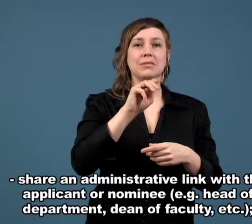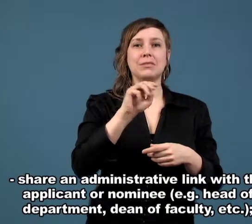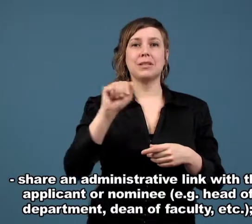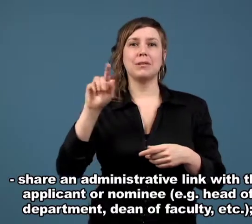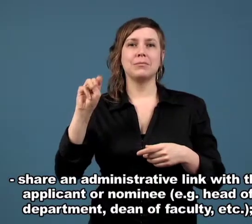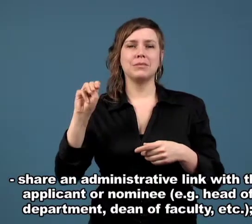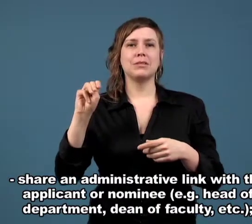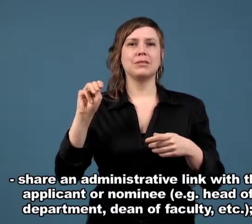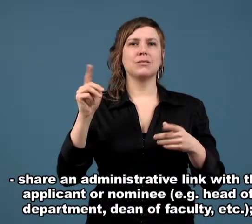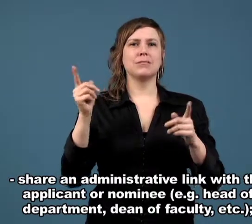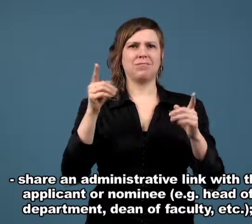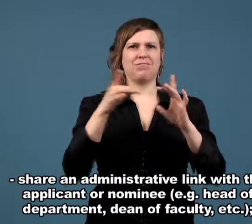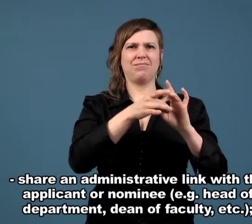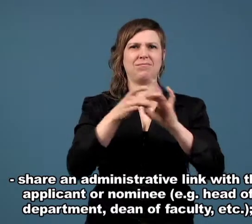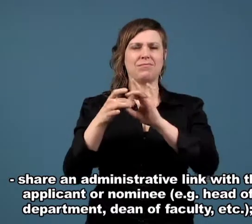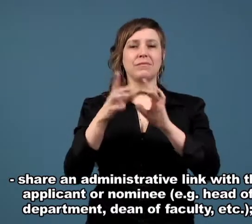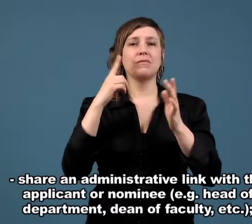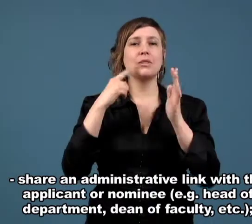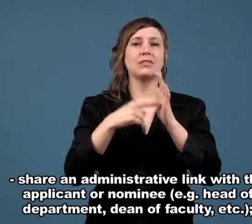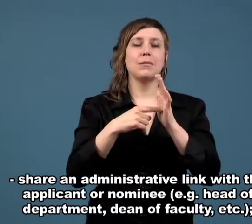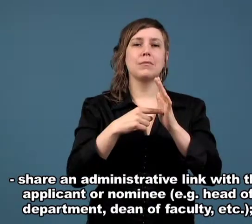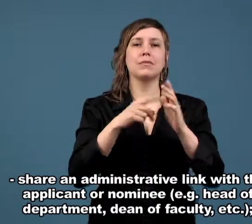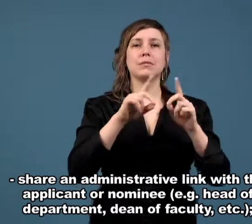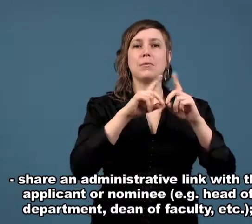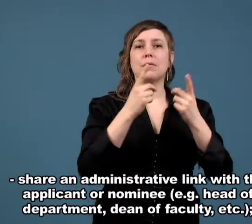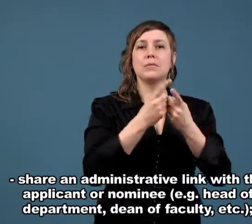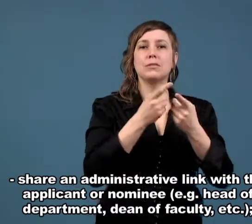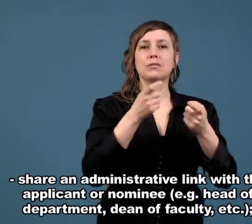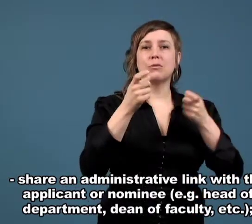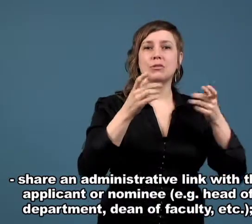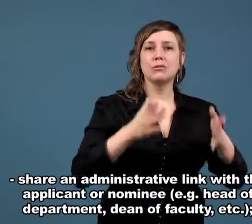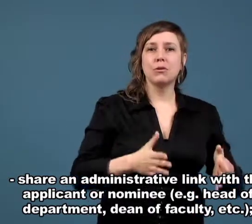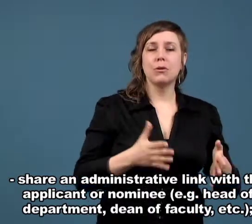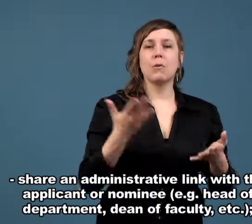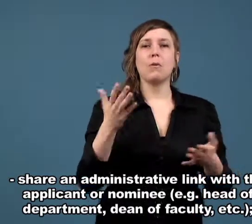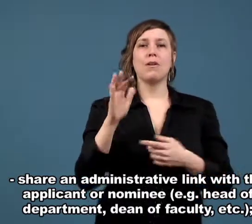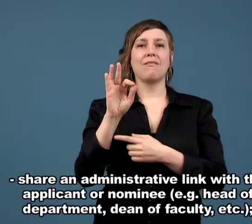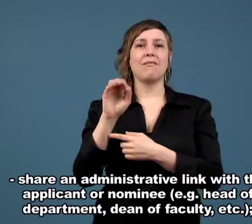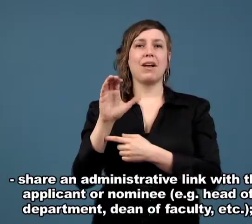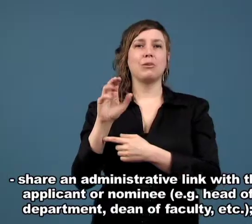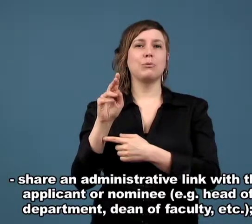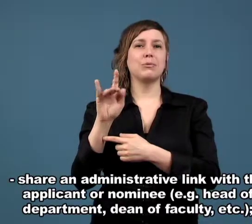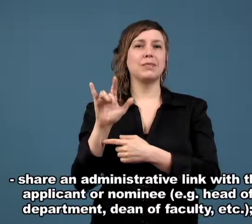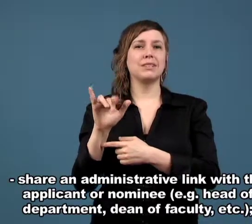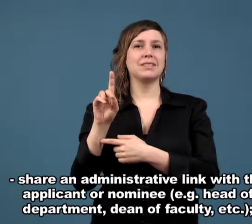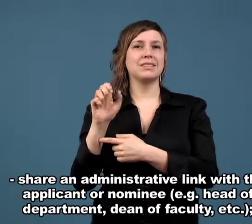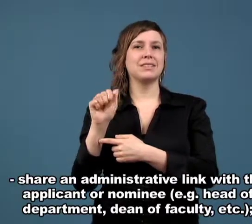share an administrative link with the applicant or nominee, for example, head of department, dean of faculty,